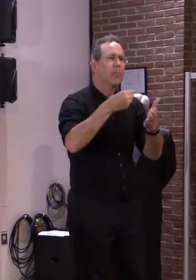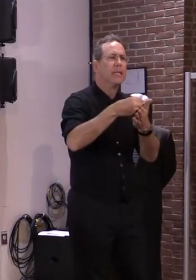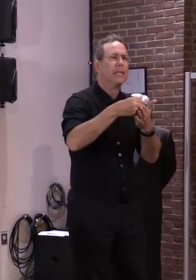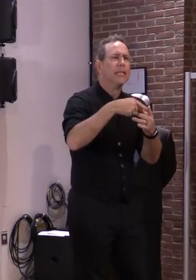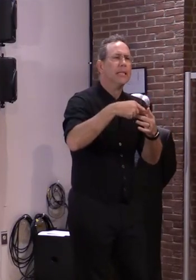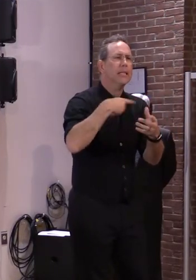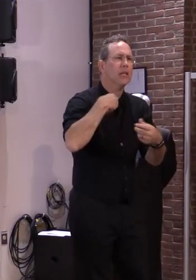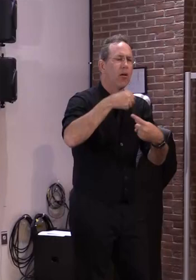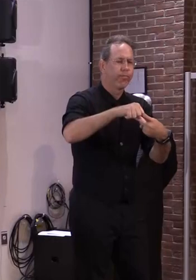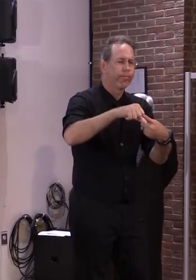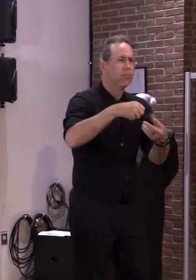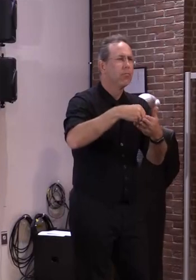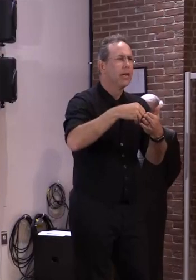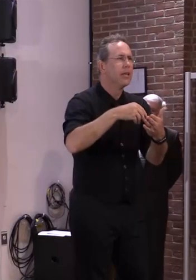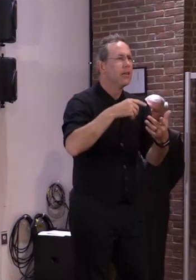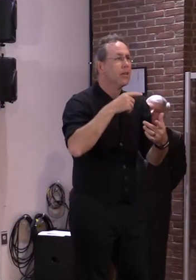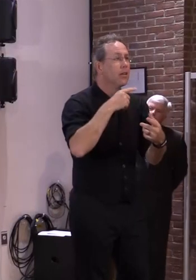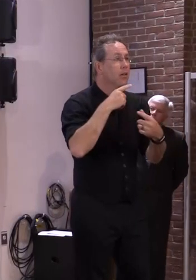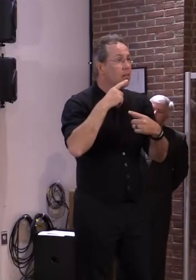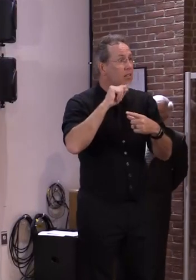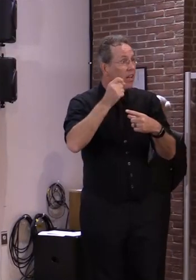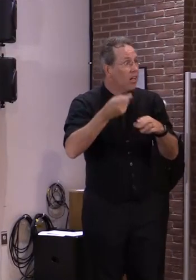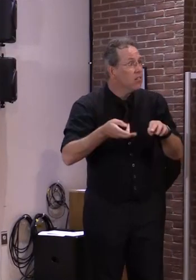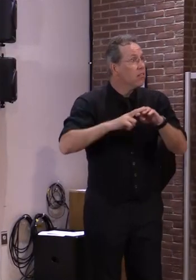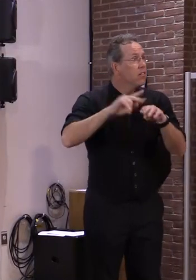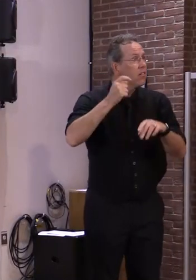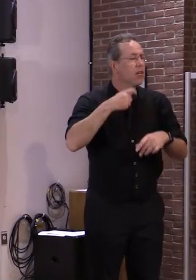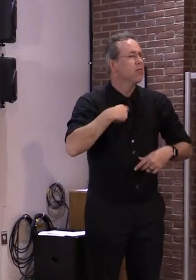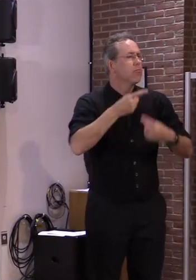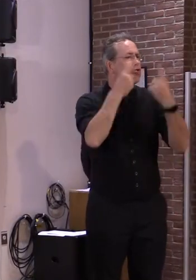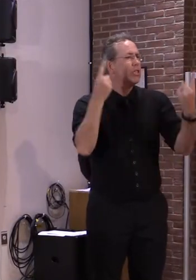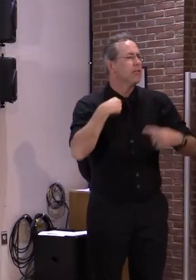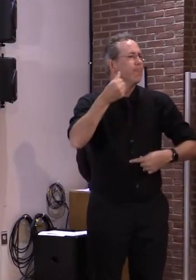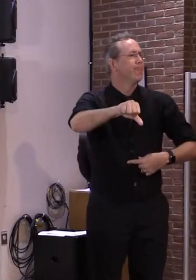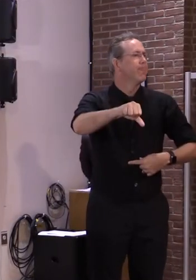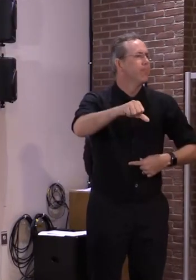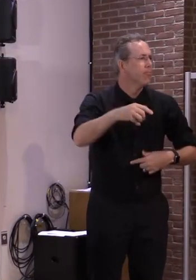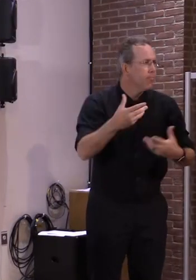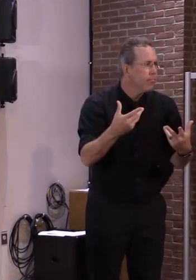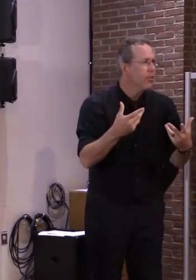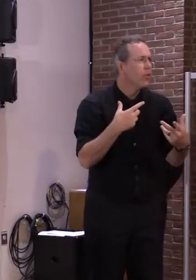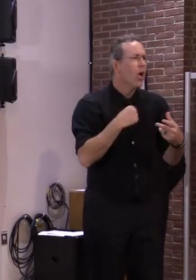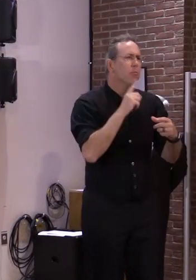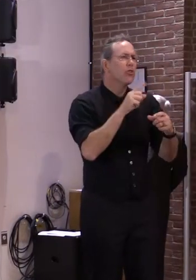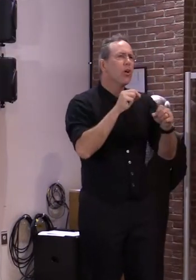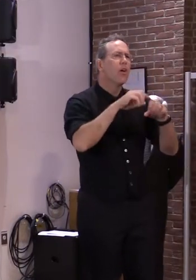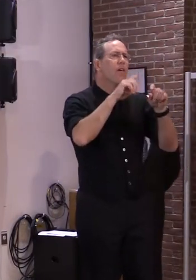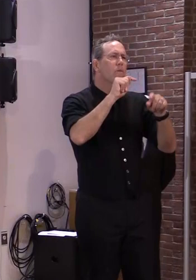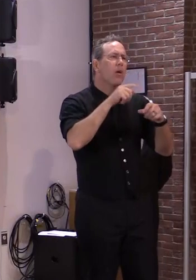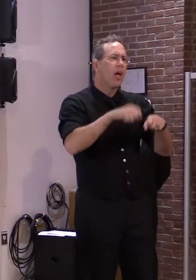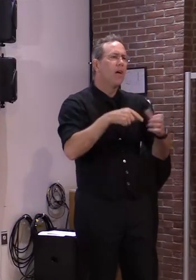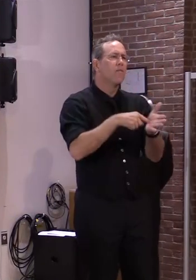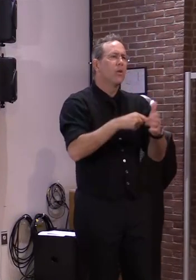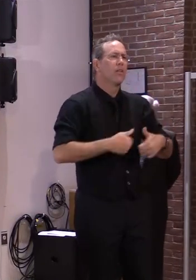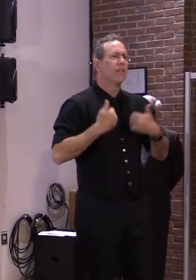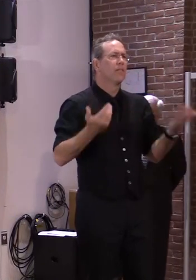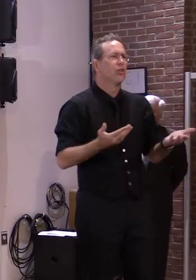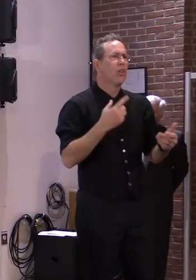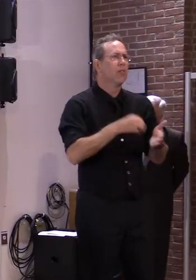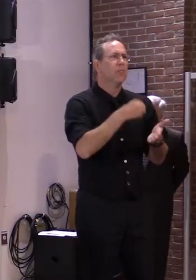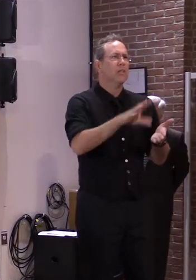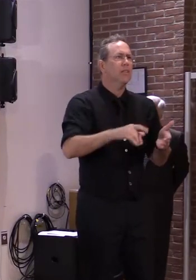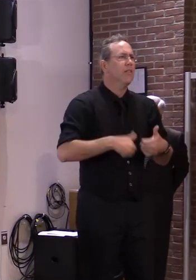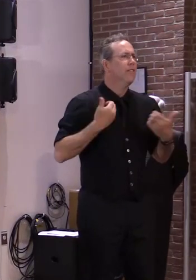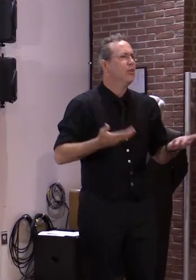taxes during this time because we need to make Vermont more affordable, and we proved that we could do it without raising taxes. And that's why we have